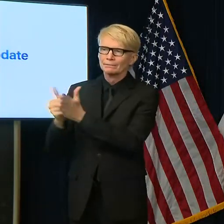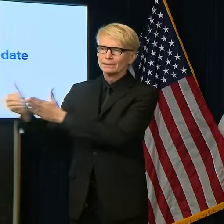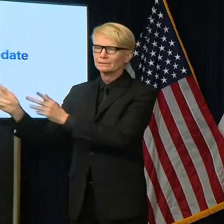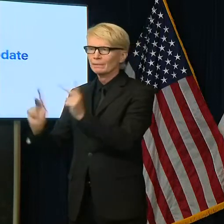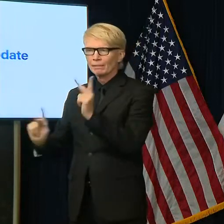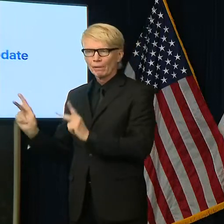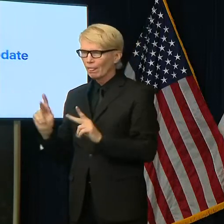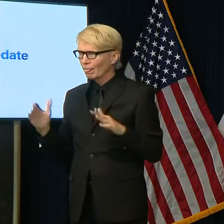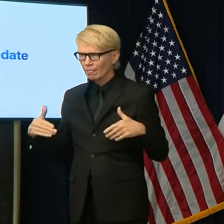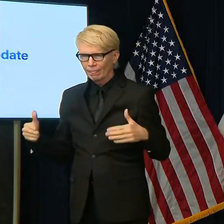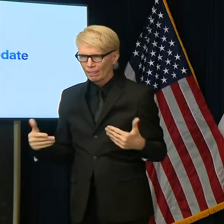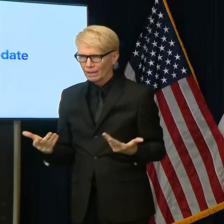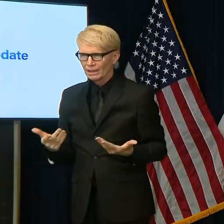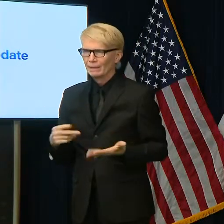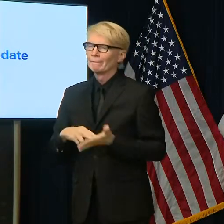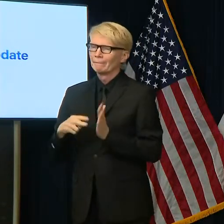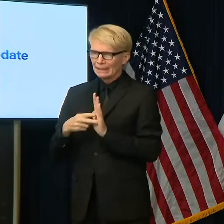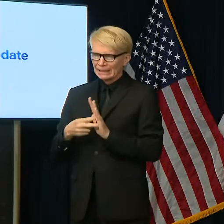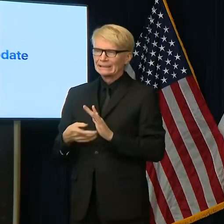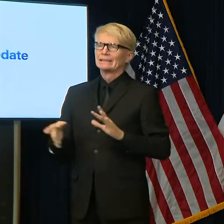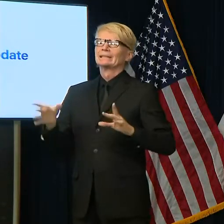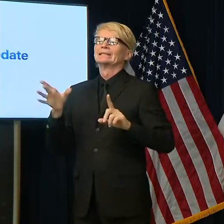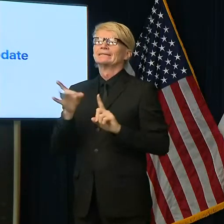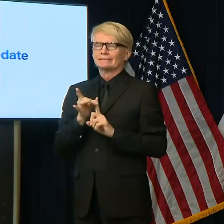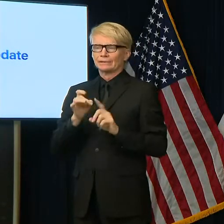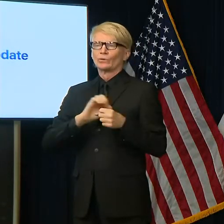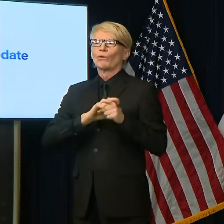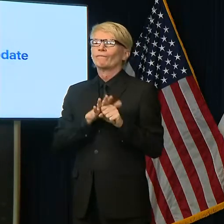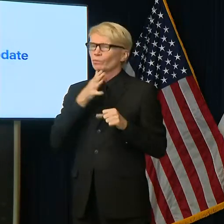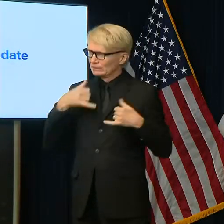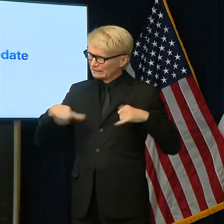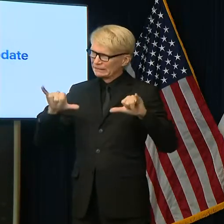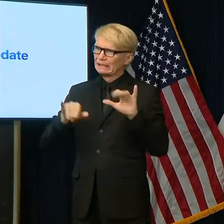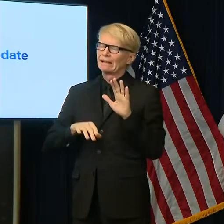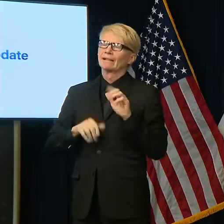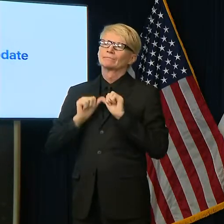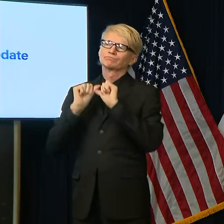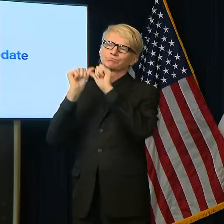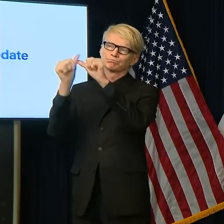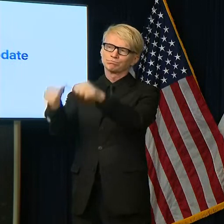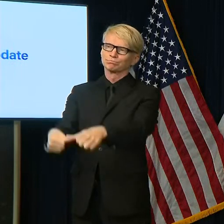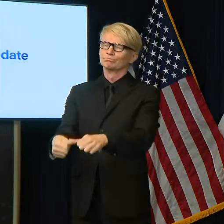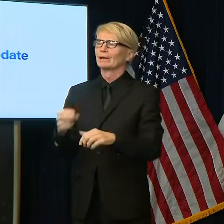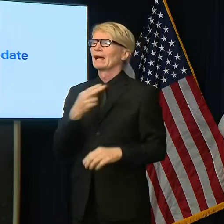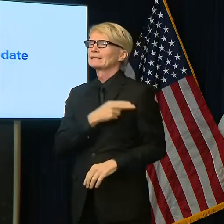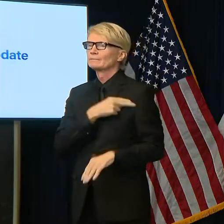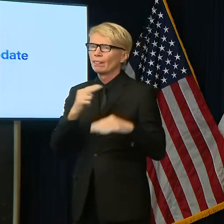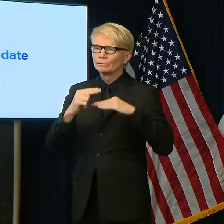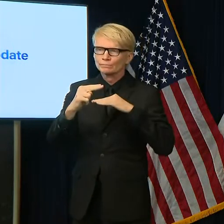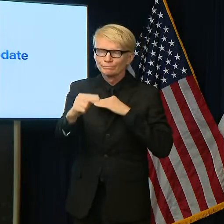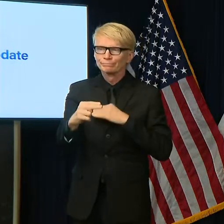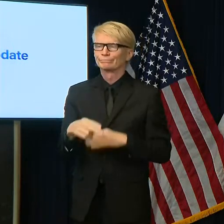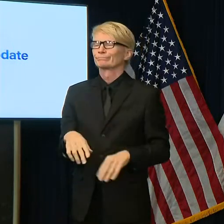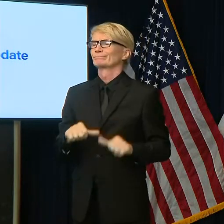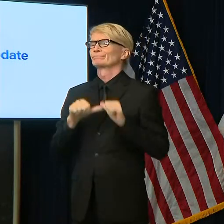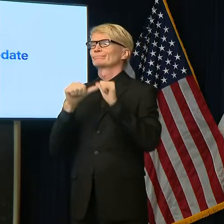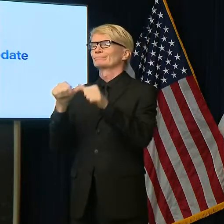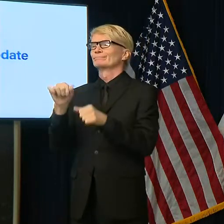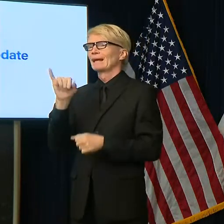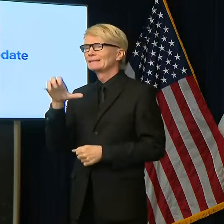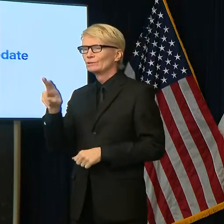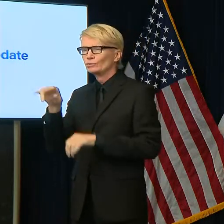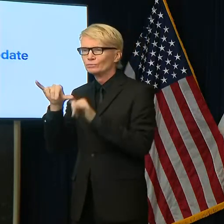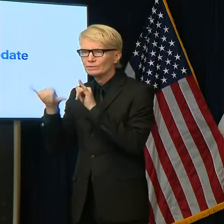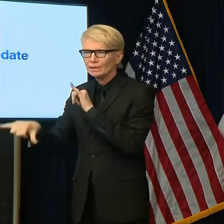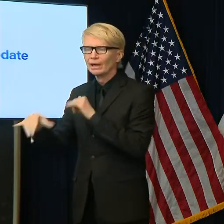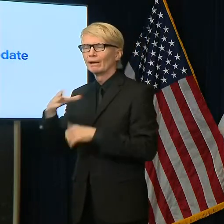continued infections and continued hospitalizations, ICUs, ventilators, and ultimately